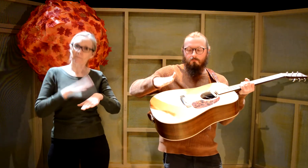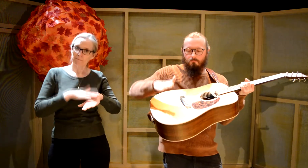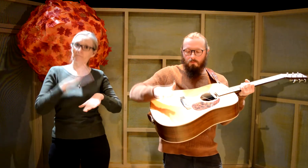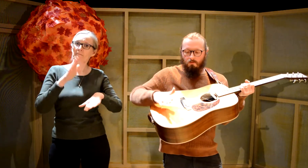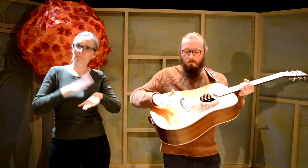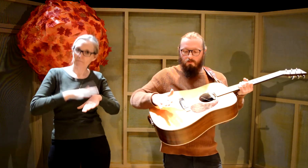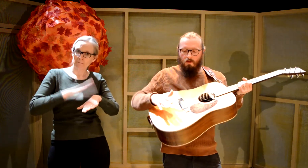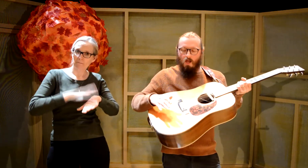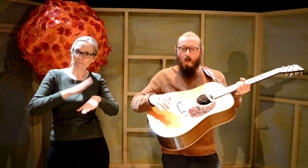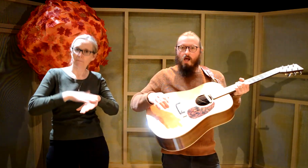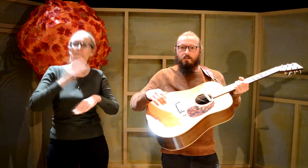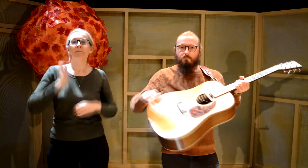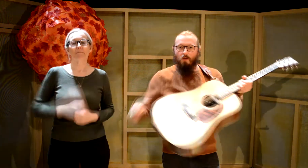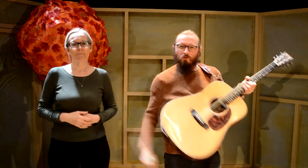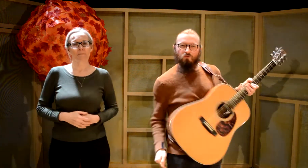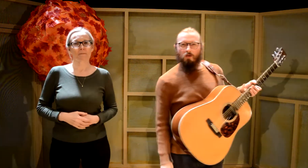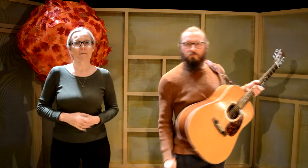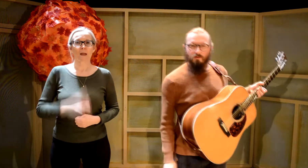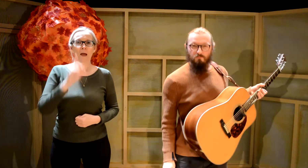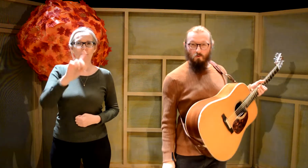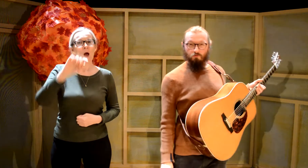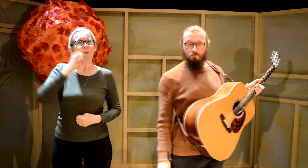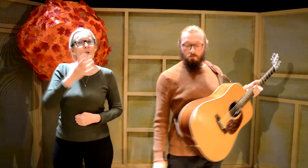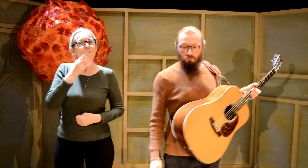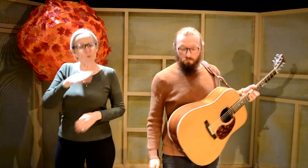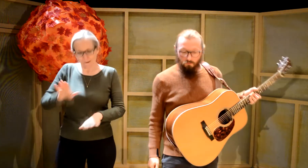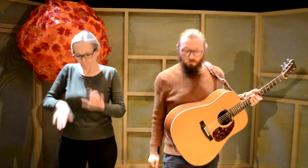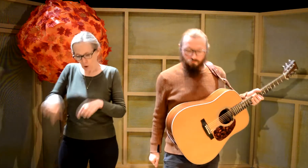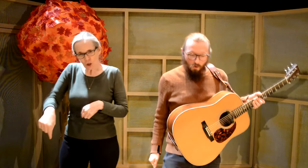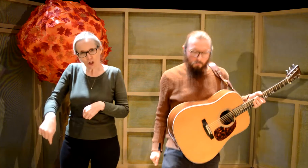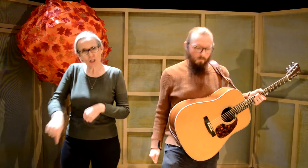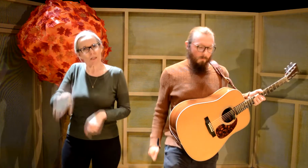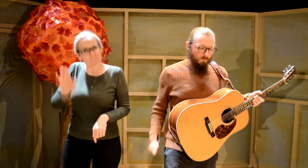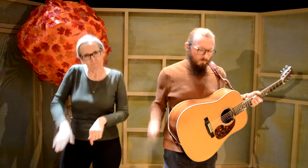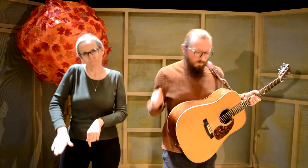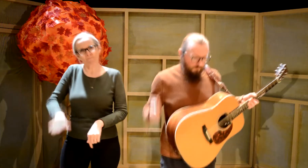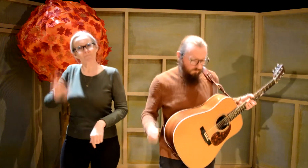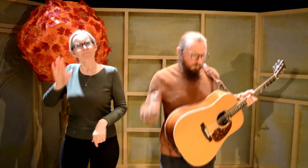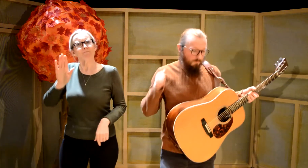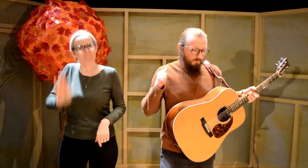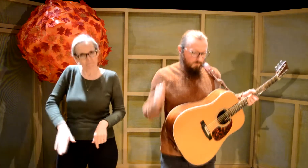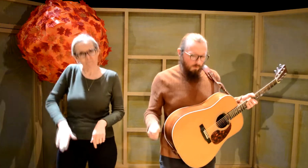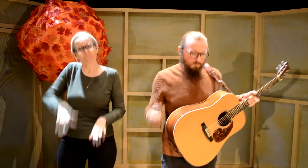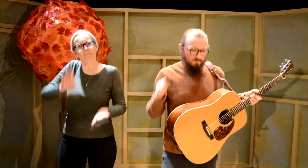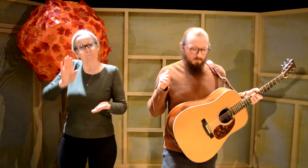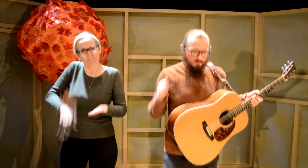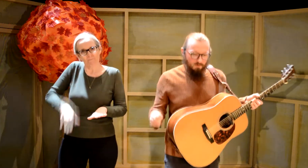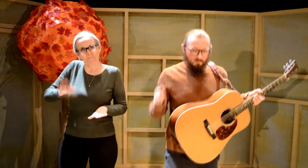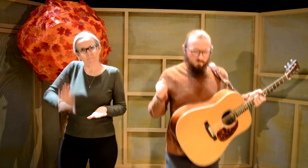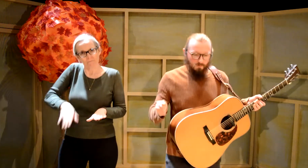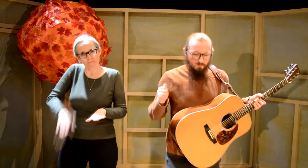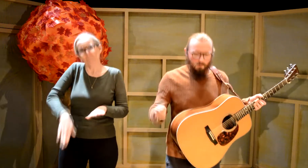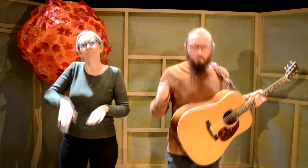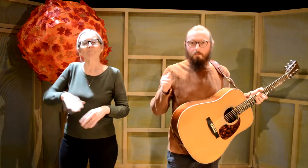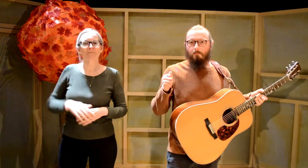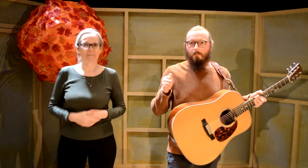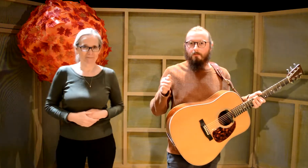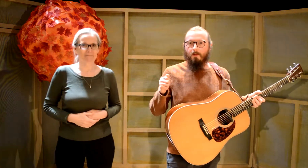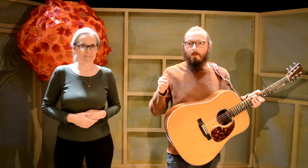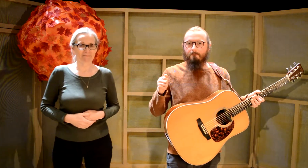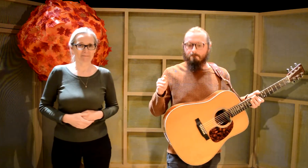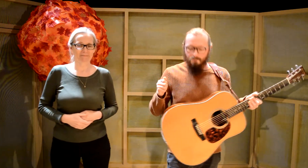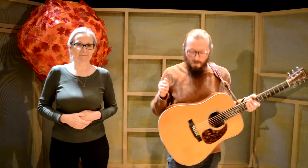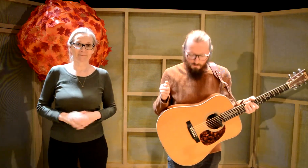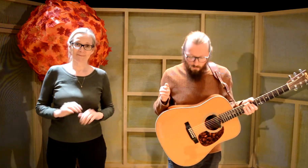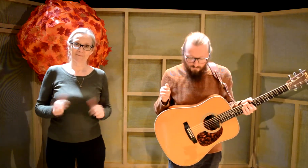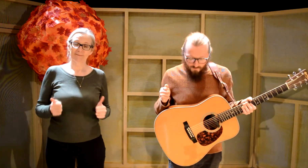Okay. But I'm going to do that with my foot. So I'm going to stomp, stomp, stomp, stomp, stomp, stomp.